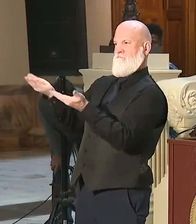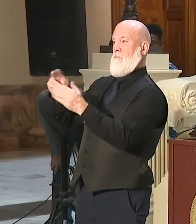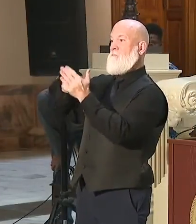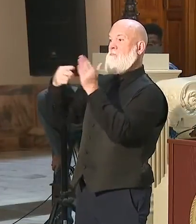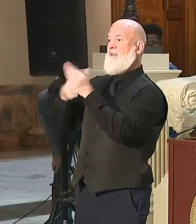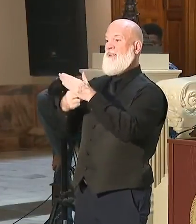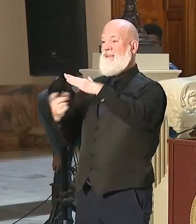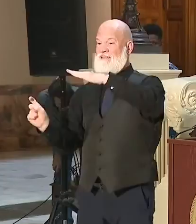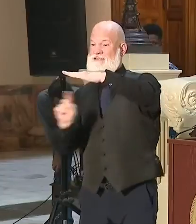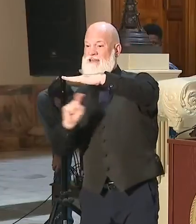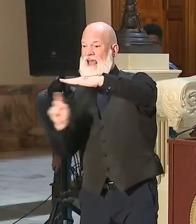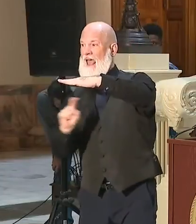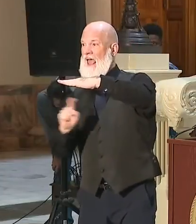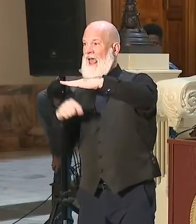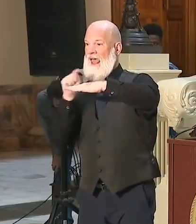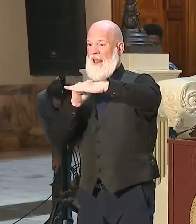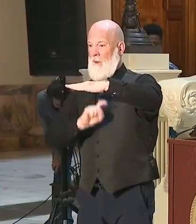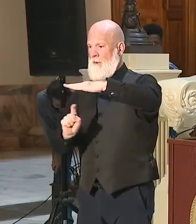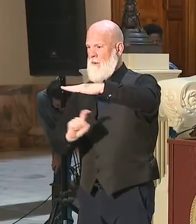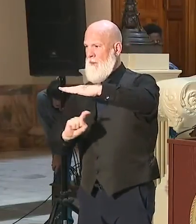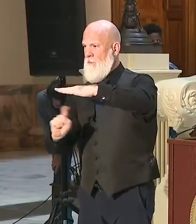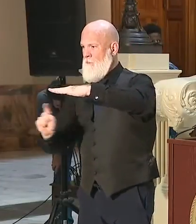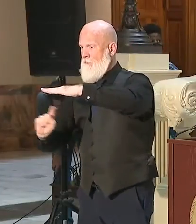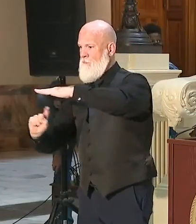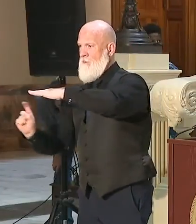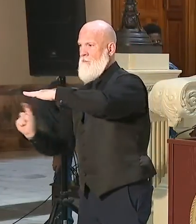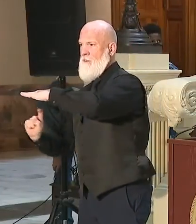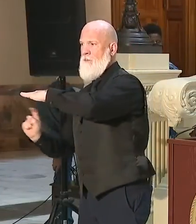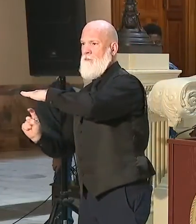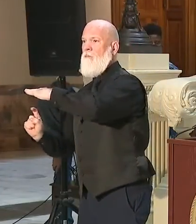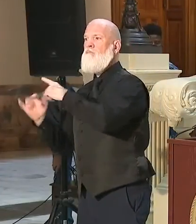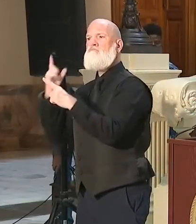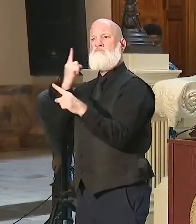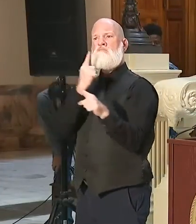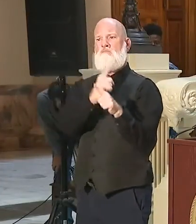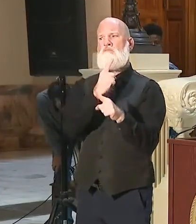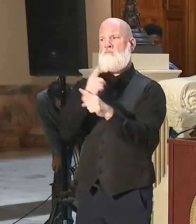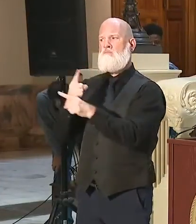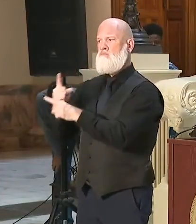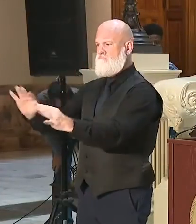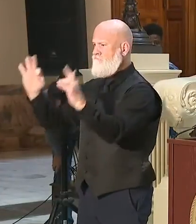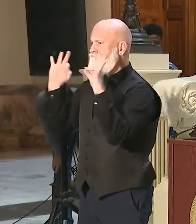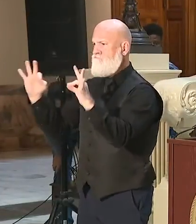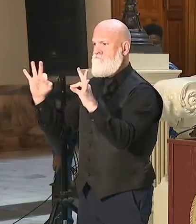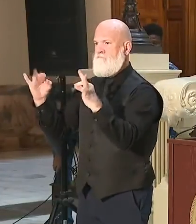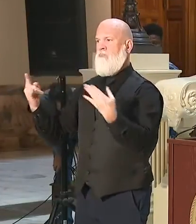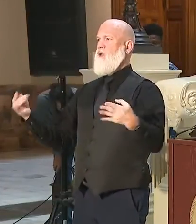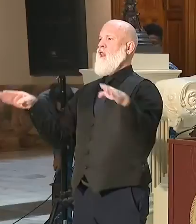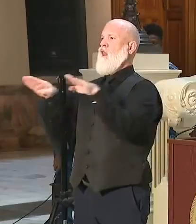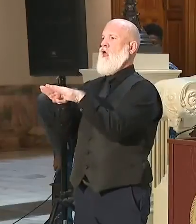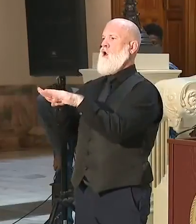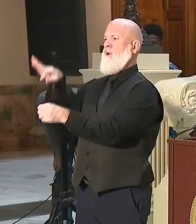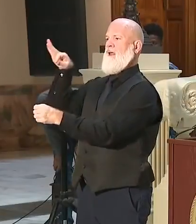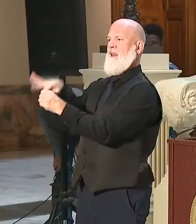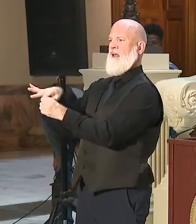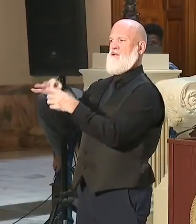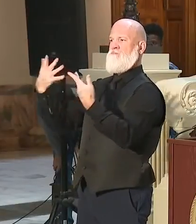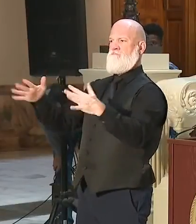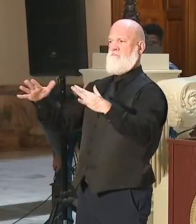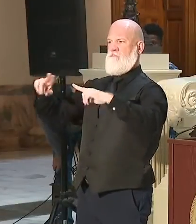the ballots they thought they needed to see, and they scanned properly. So they got the results. When they close down the election, you get a tape off, and it shows you what the votes